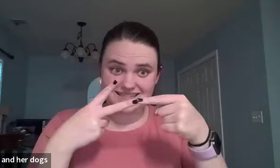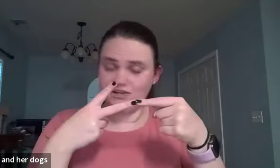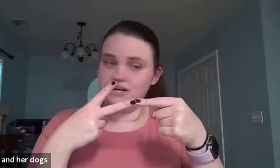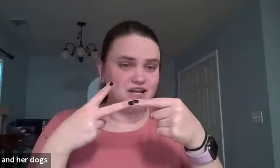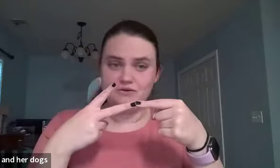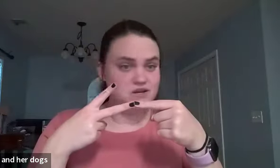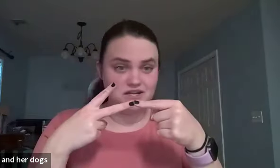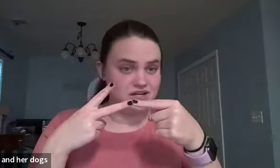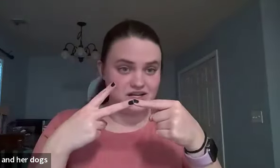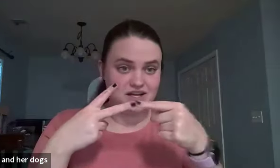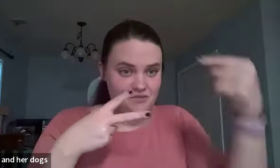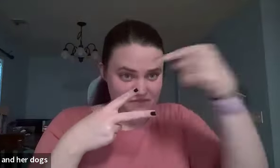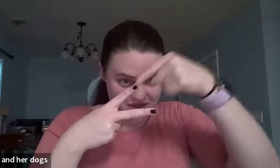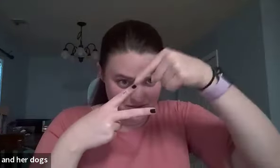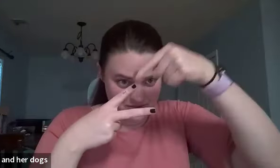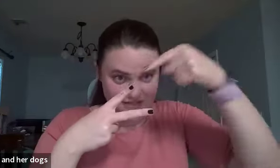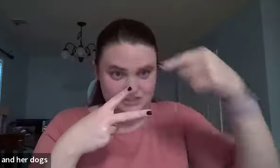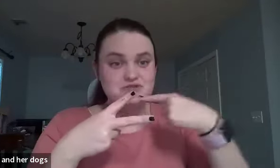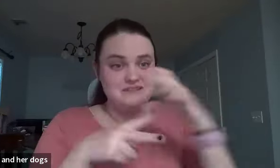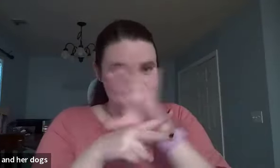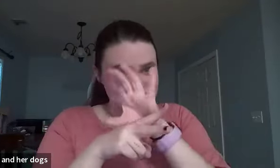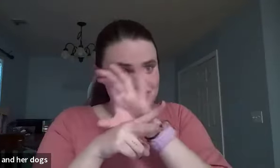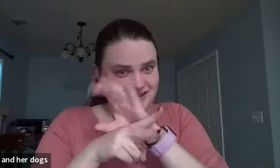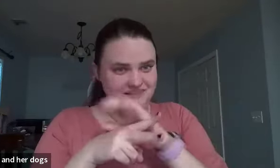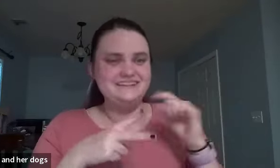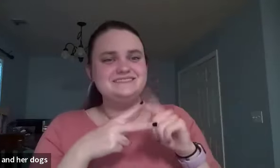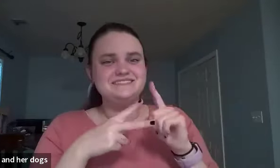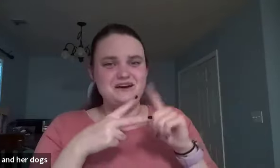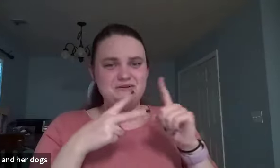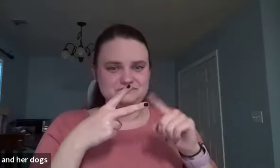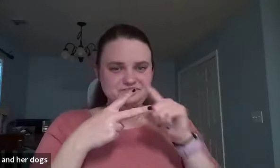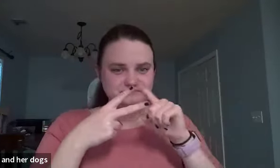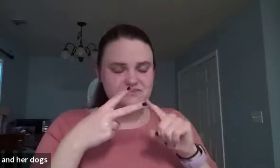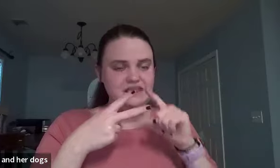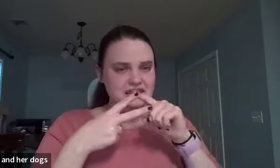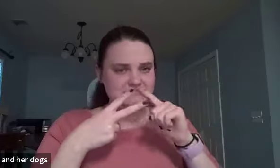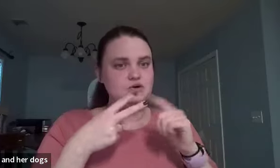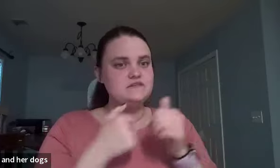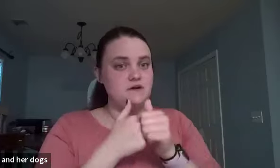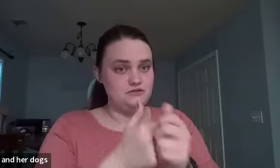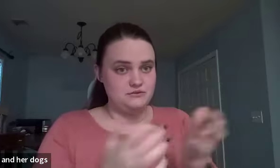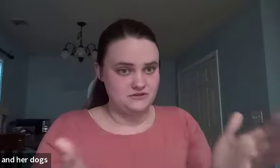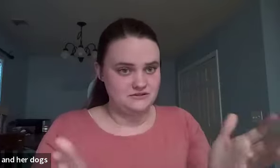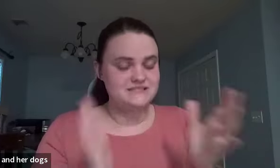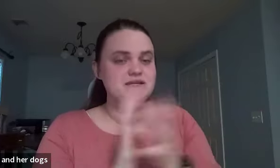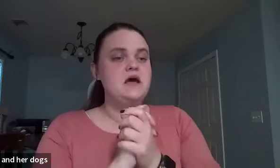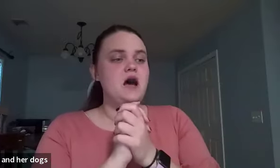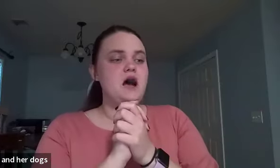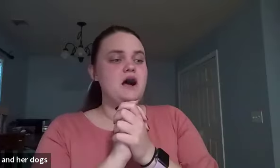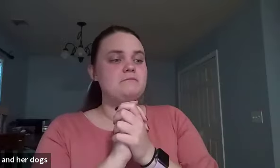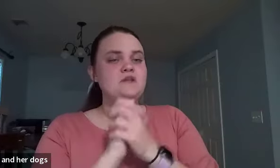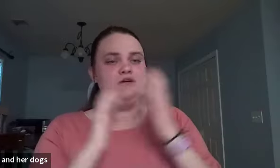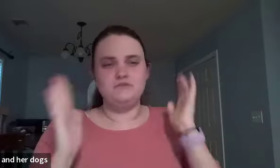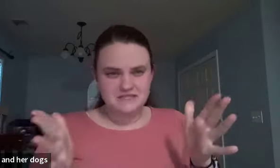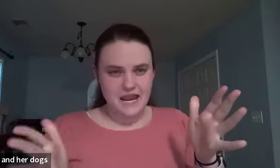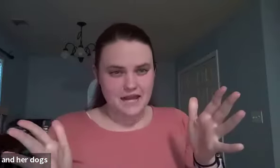this, they're going to go, no, no, no, no, no, this one, because you said this is chocolate. So it's important to follow through with your list. The reason I